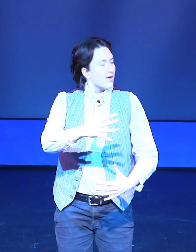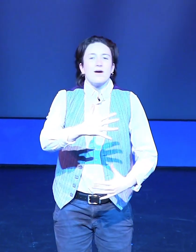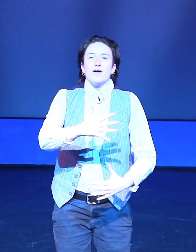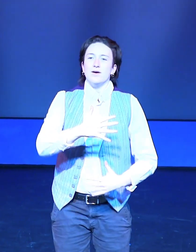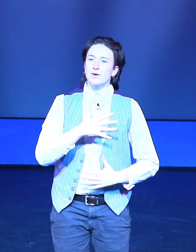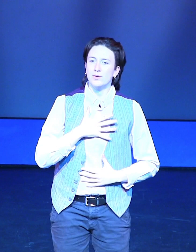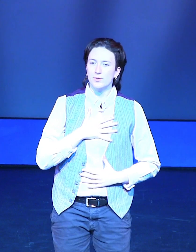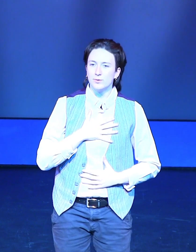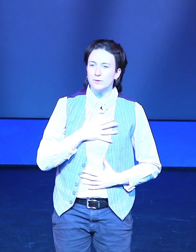Breathe.